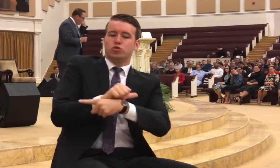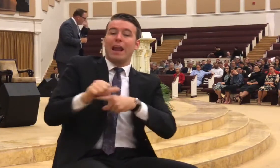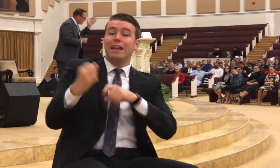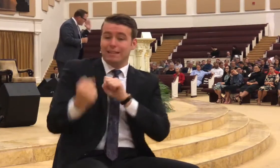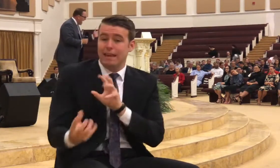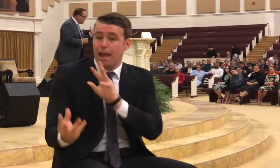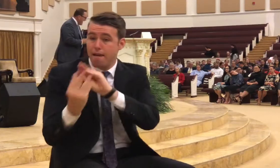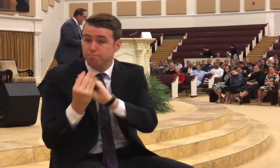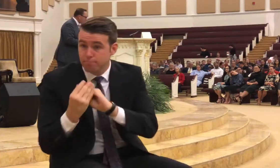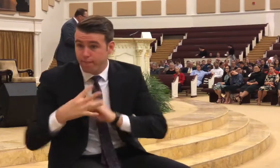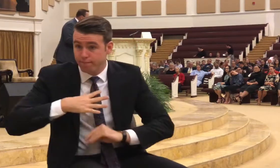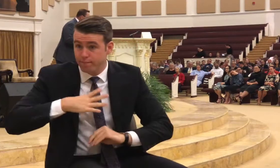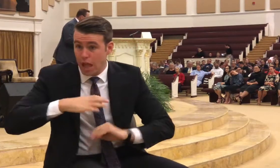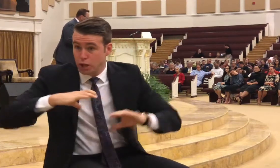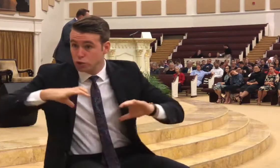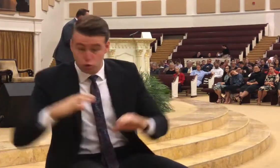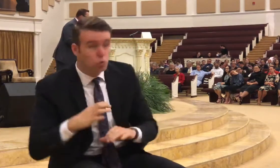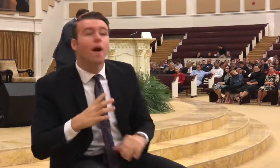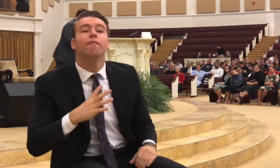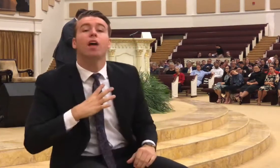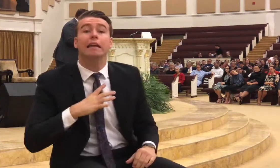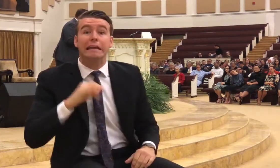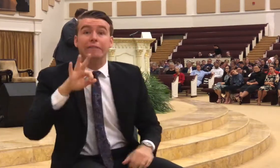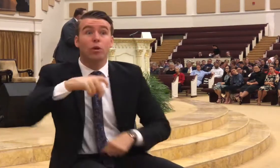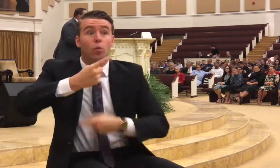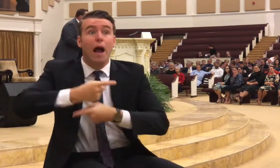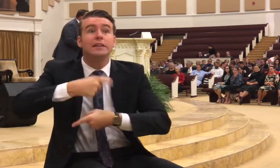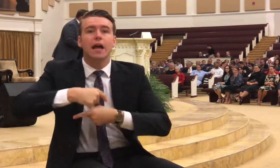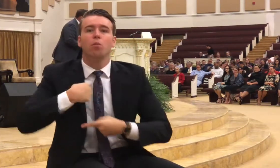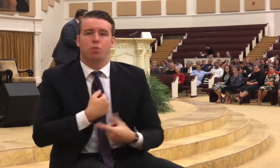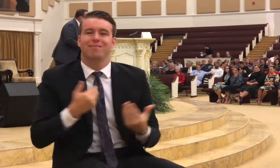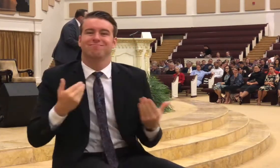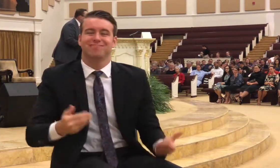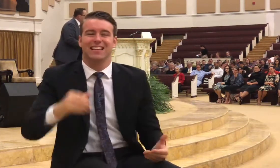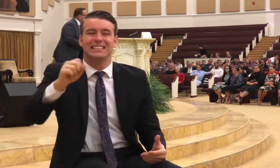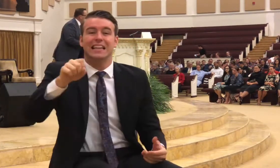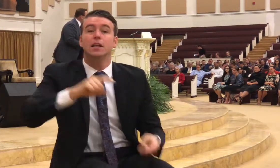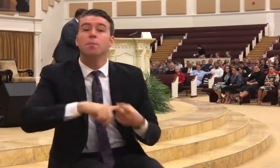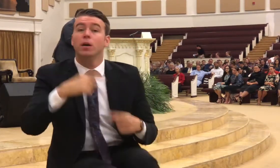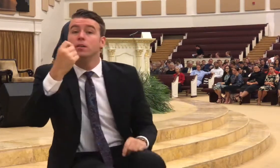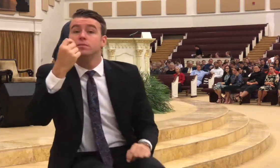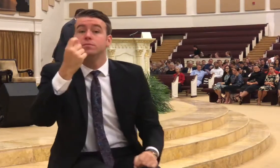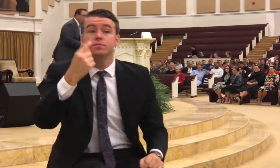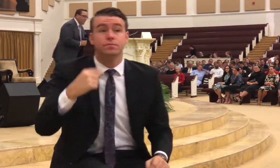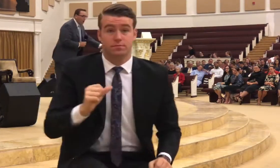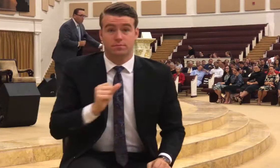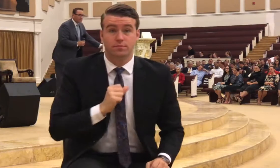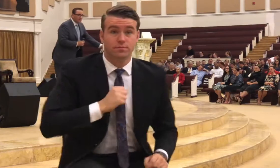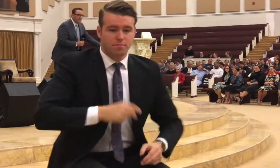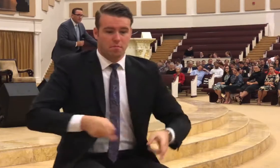And when there's time to act, we act. But I can't just rush